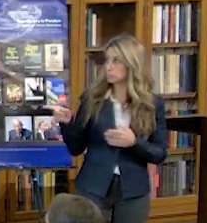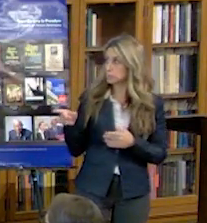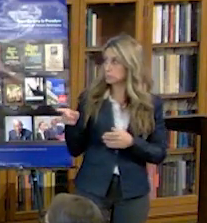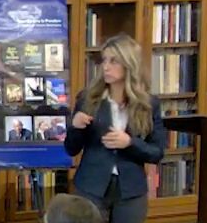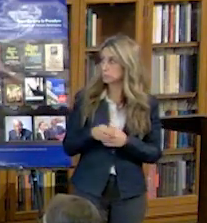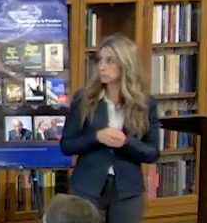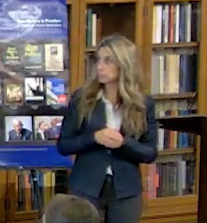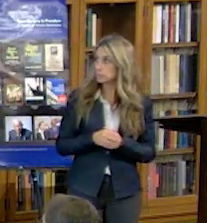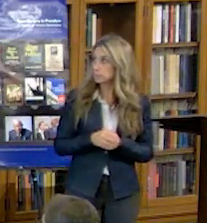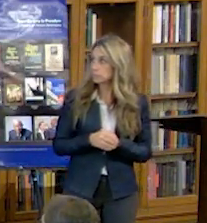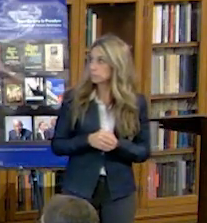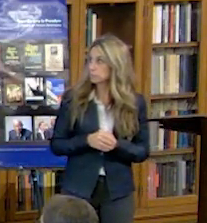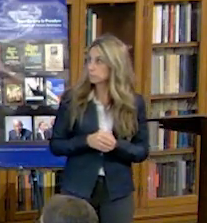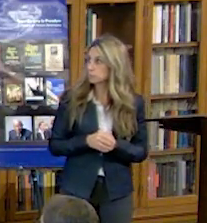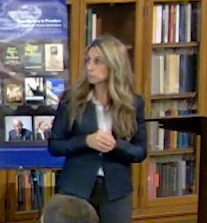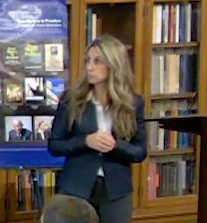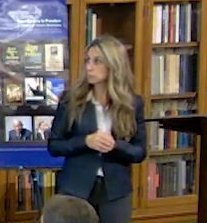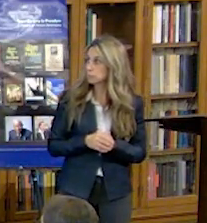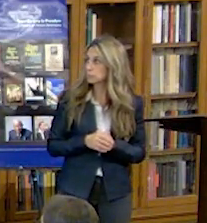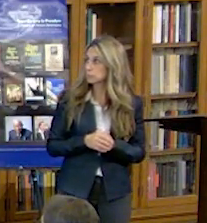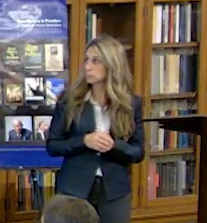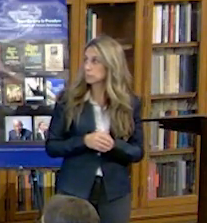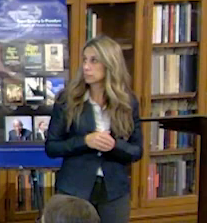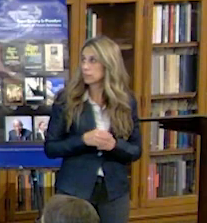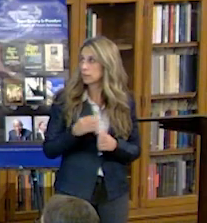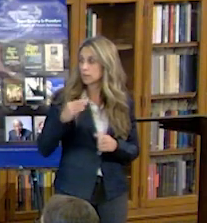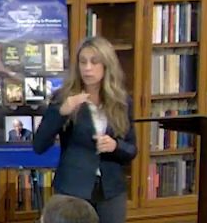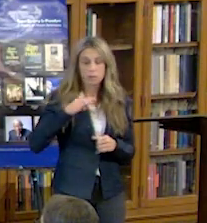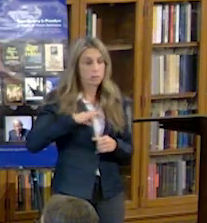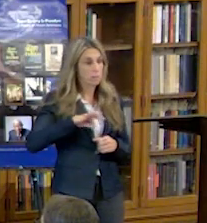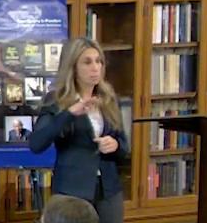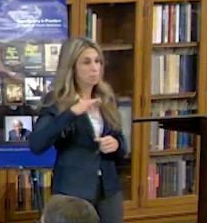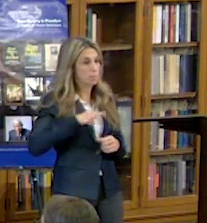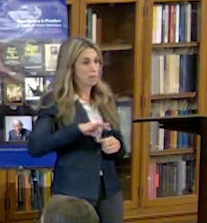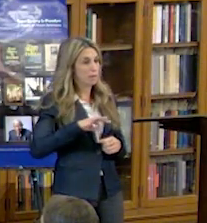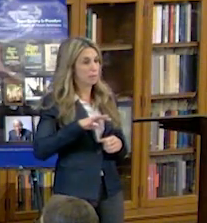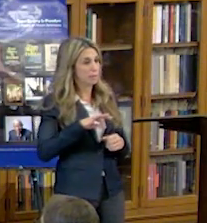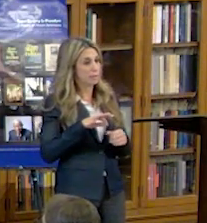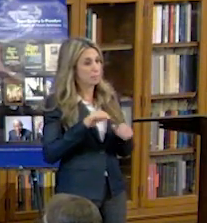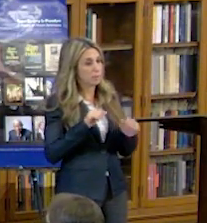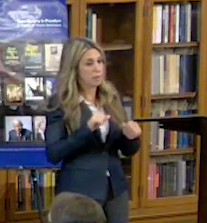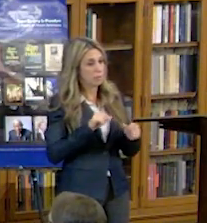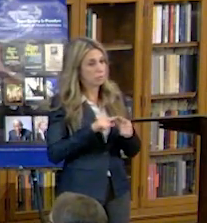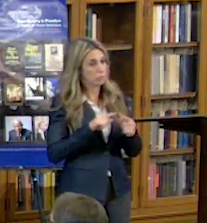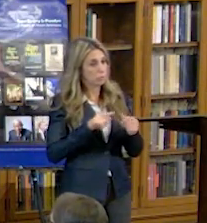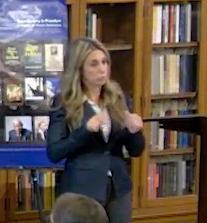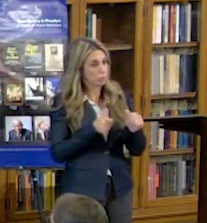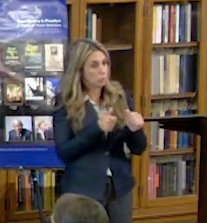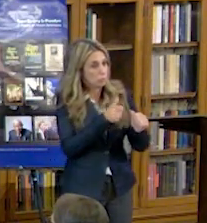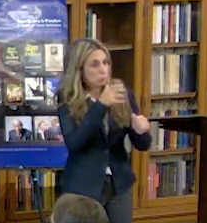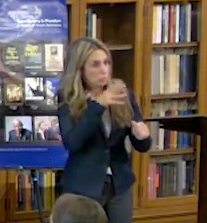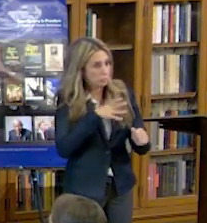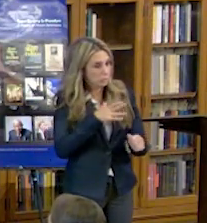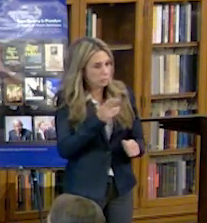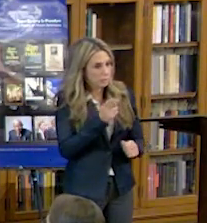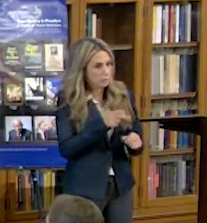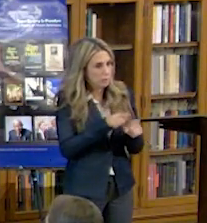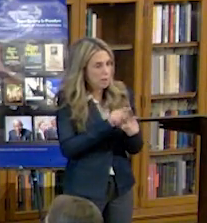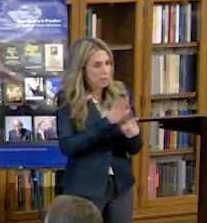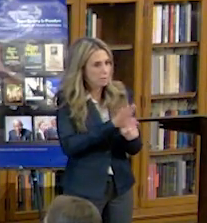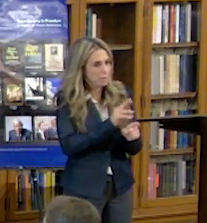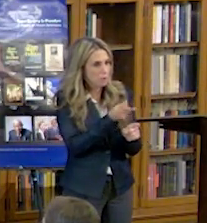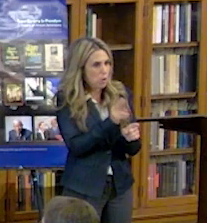I mean the benefit of being able to pursue women's history as its own